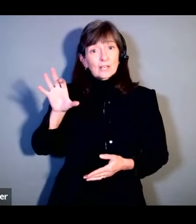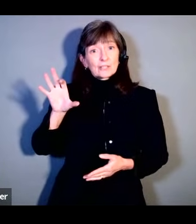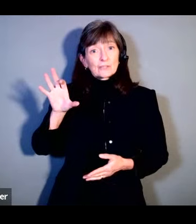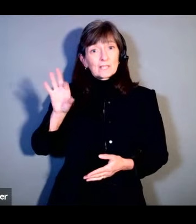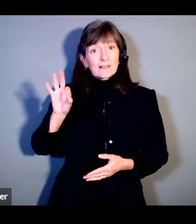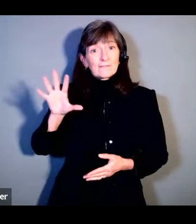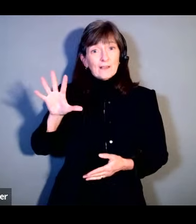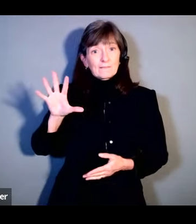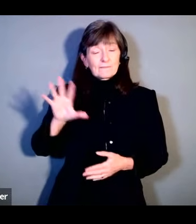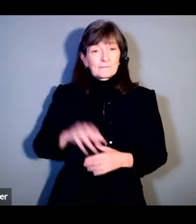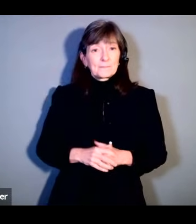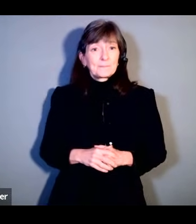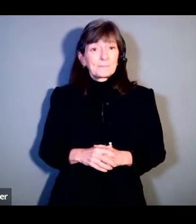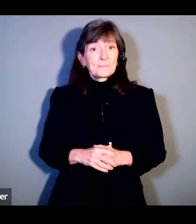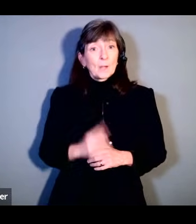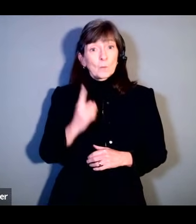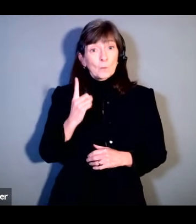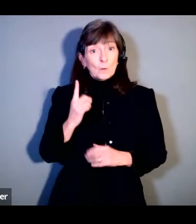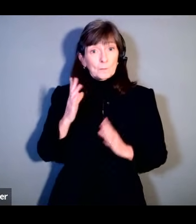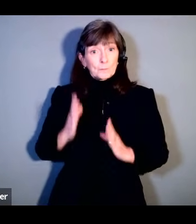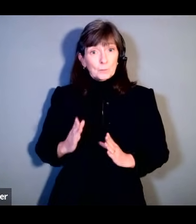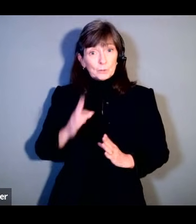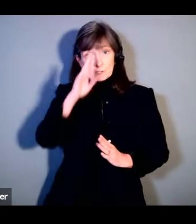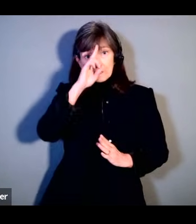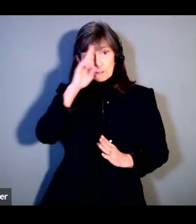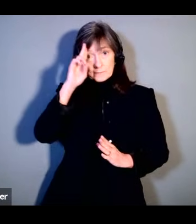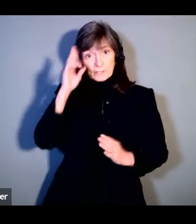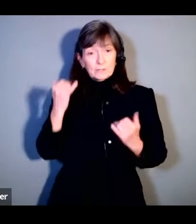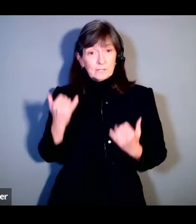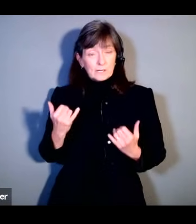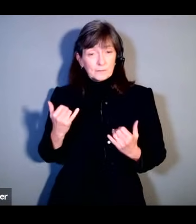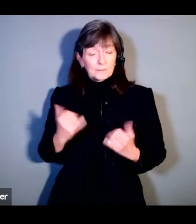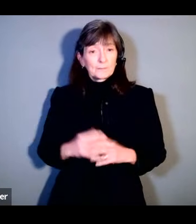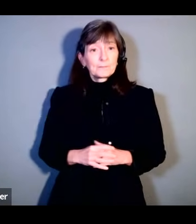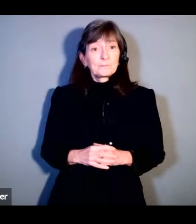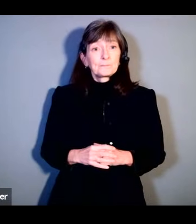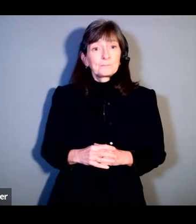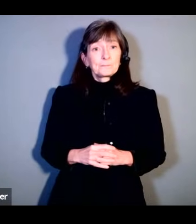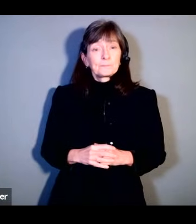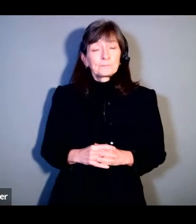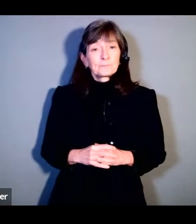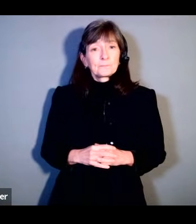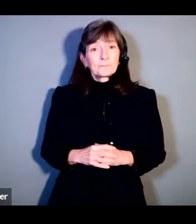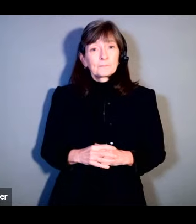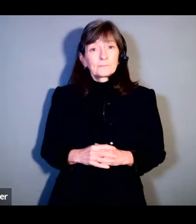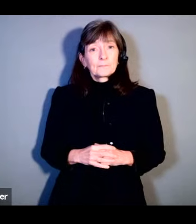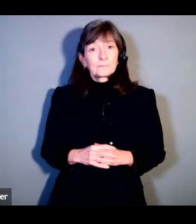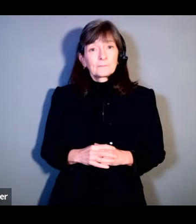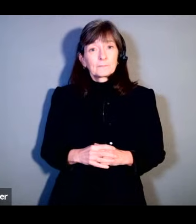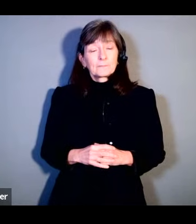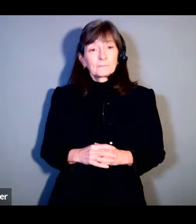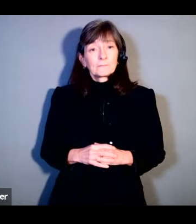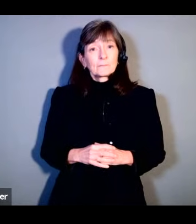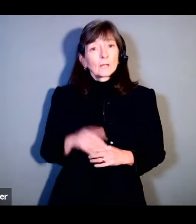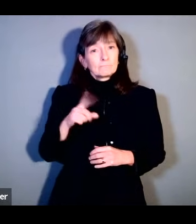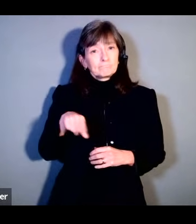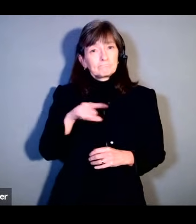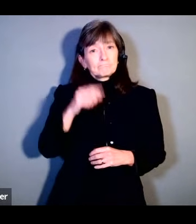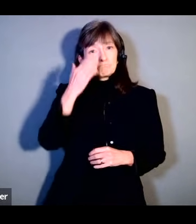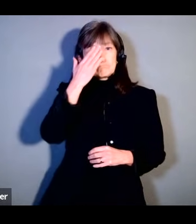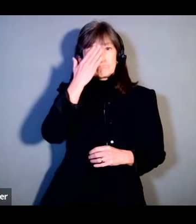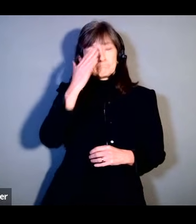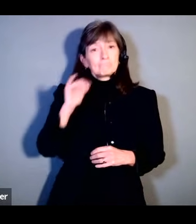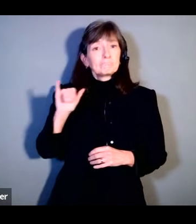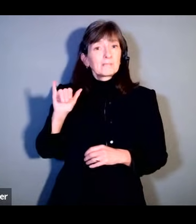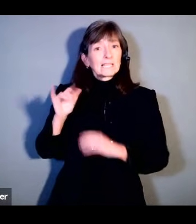1,995. One person is in hospital as a result of COVID-19. As you are aware, there is currently an IT